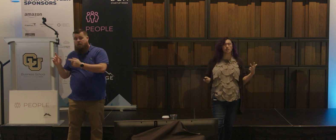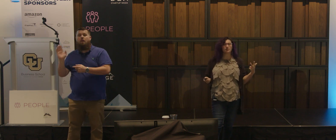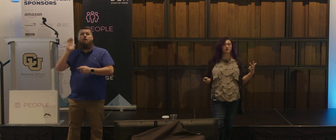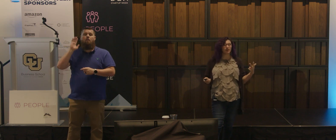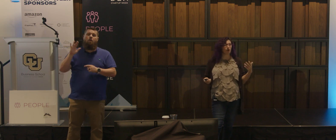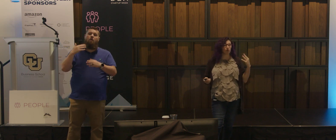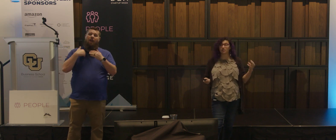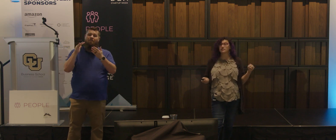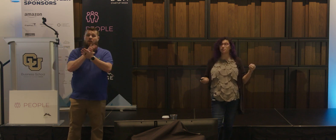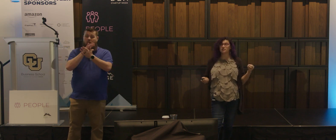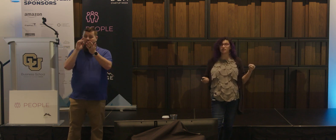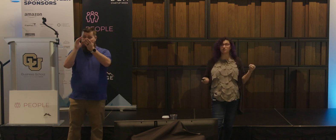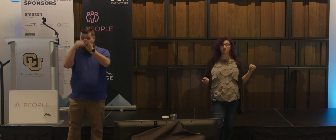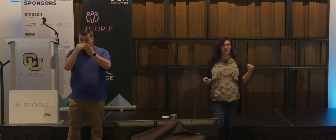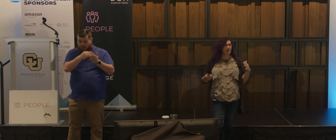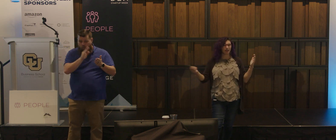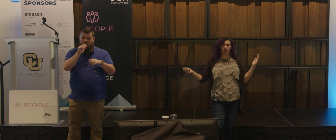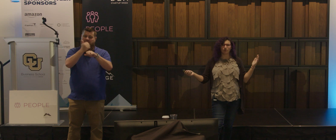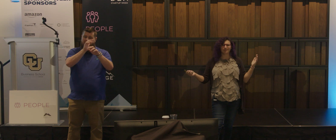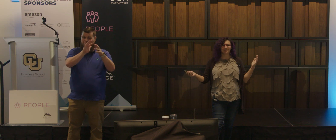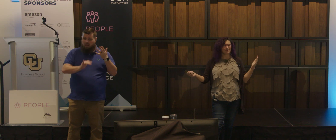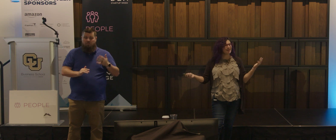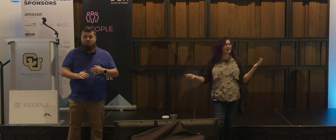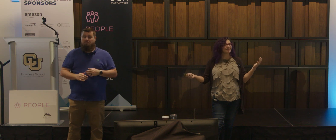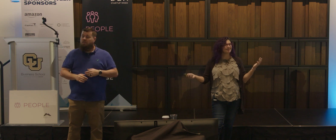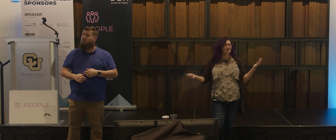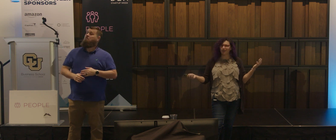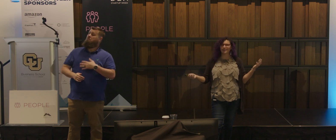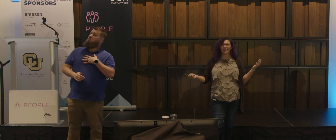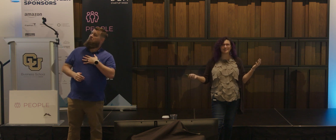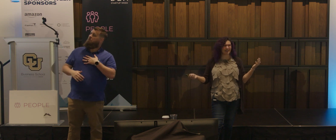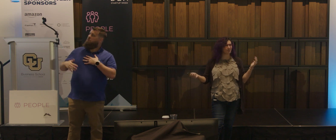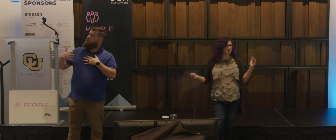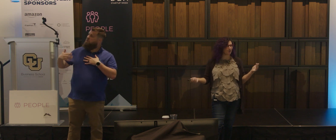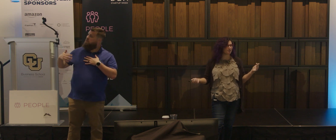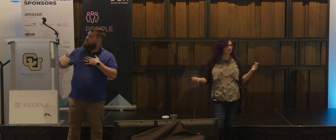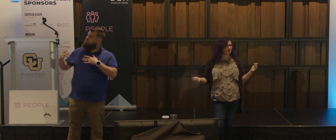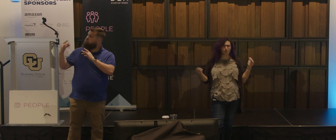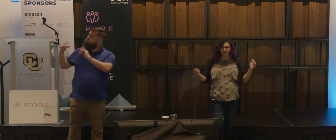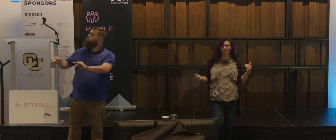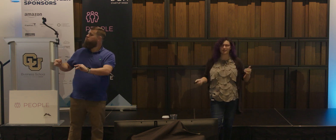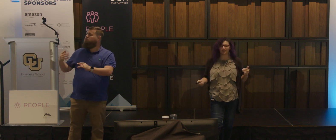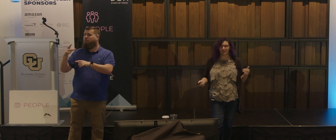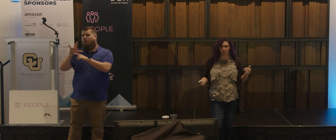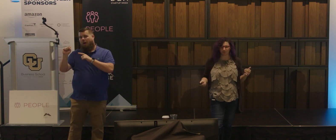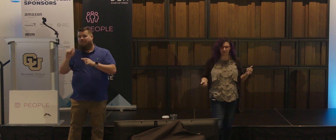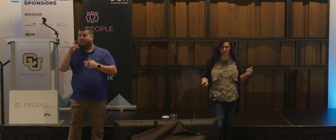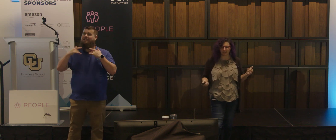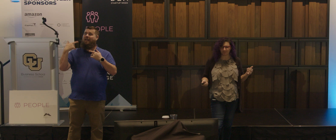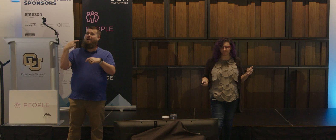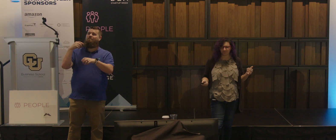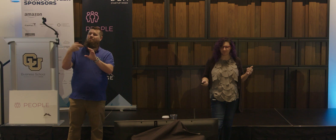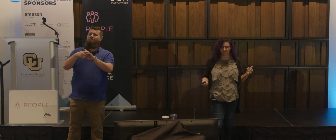these documents filled out. We're going to set up this stuff. And they go, man, y'all really have it together. This is awesome. I'm really excited I came to work for